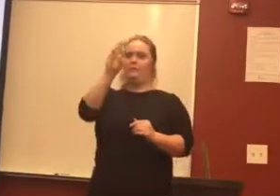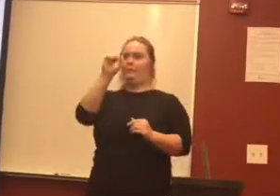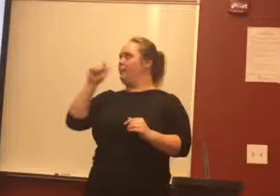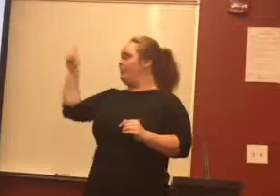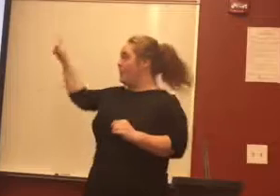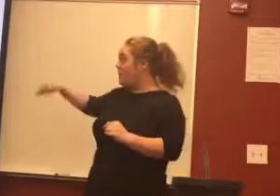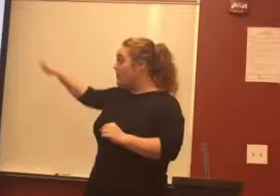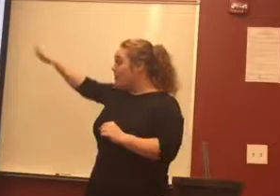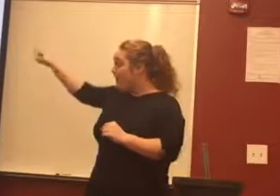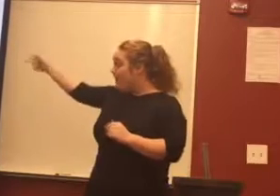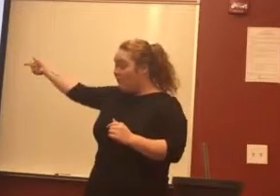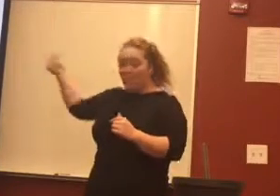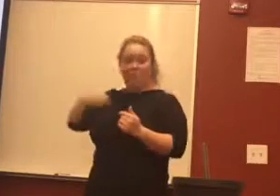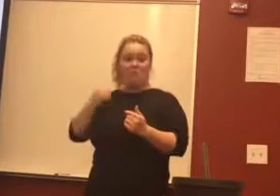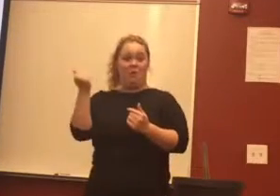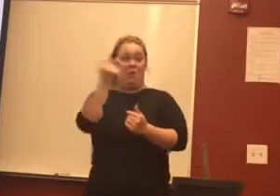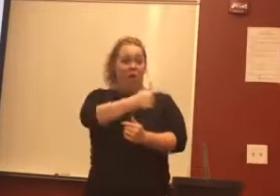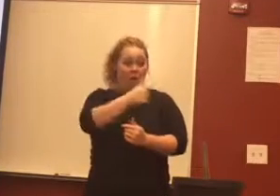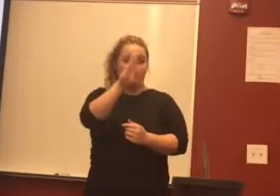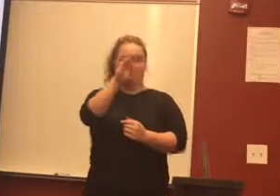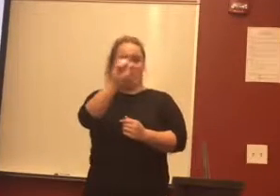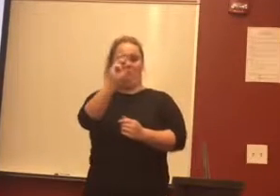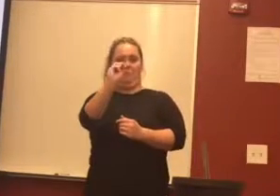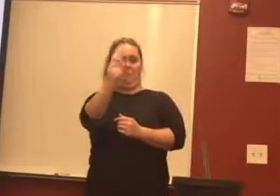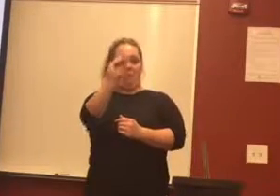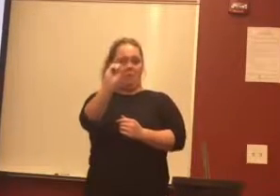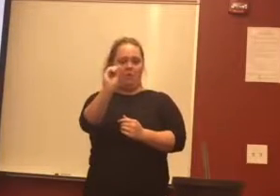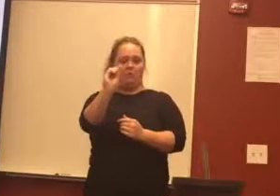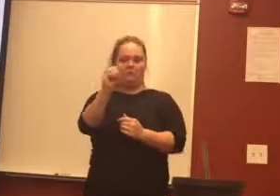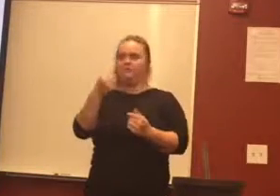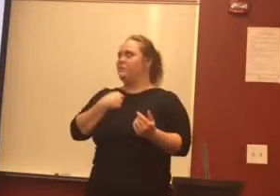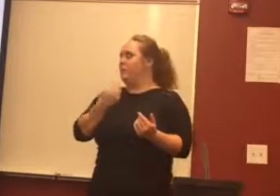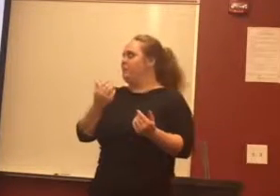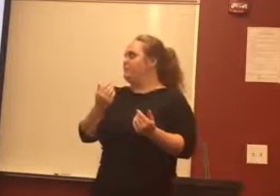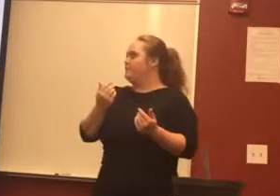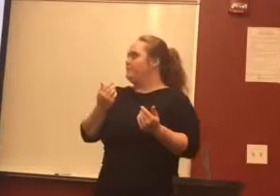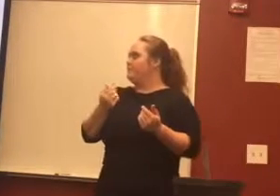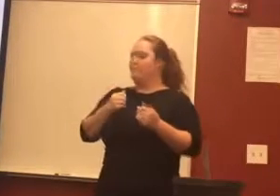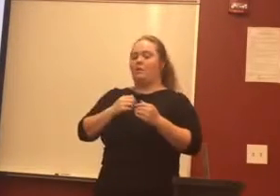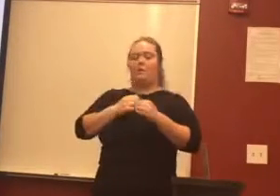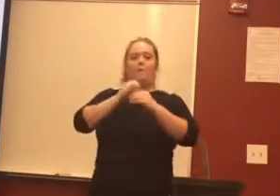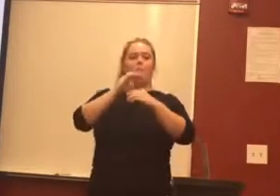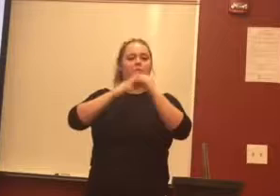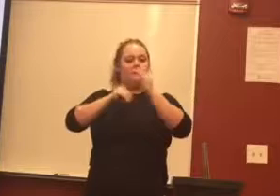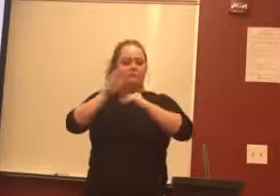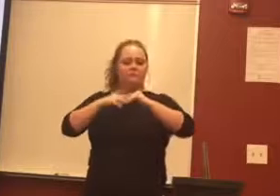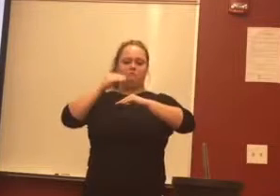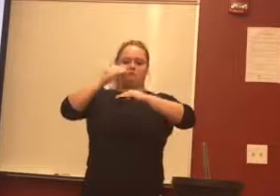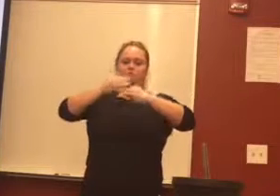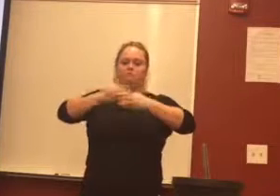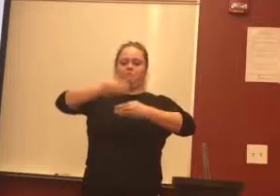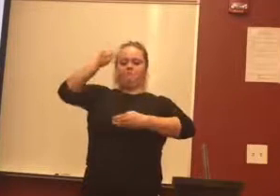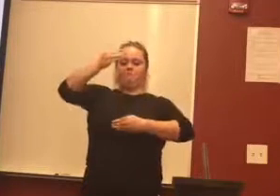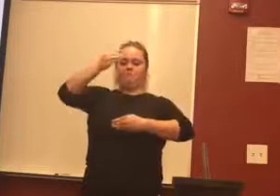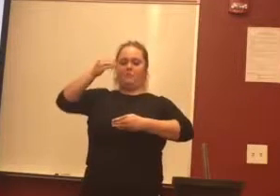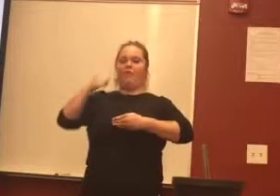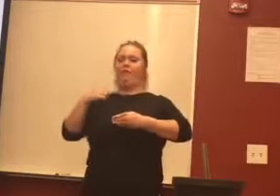can build the building. And then what holds the scaffolding to the wall is this little mesh thing